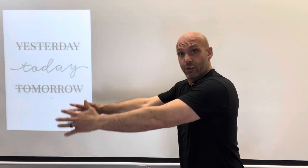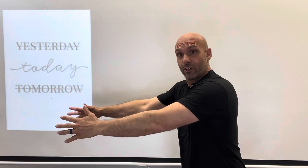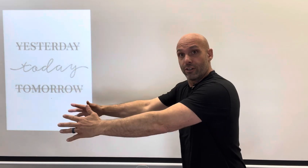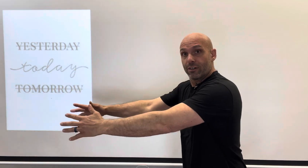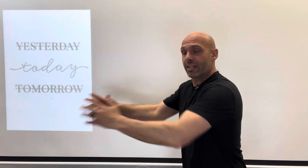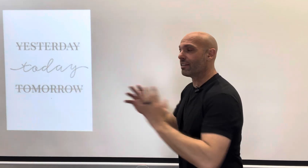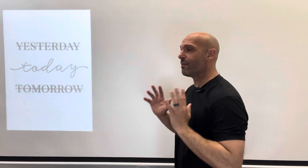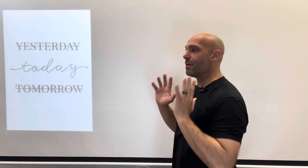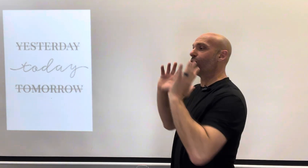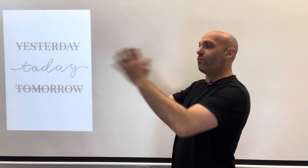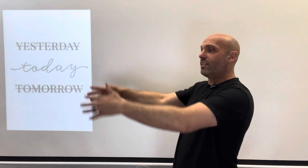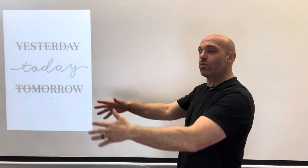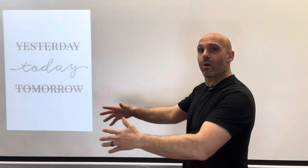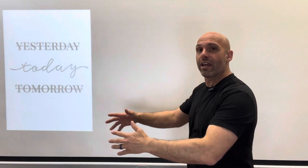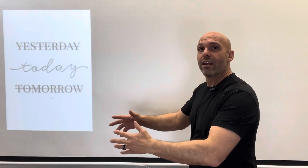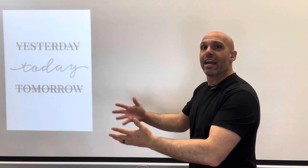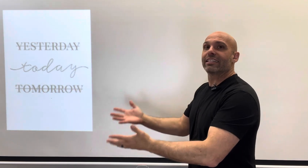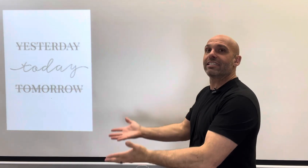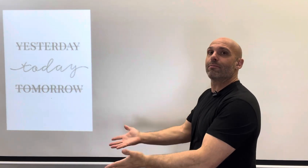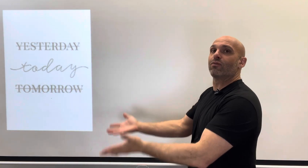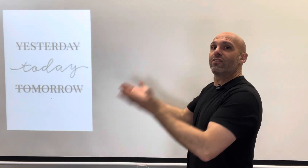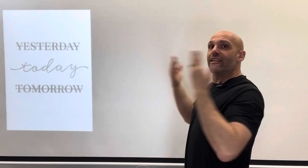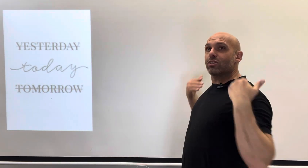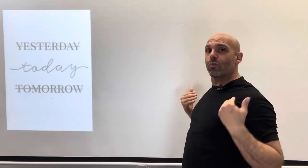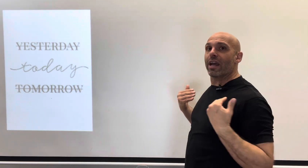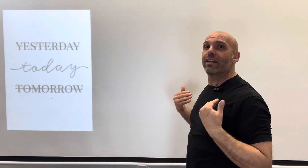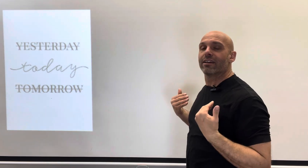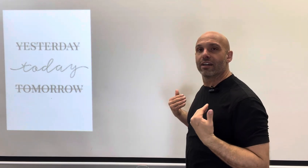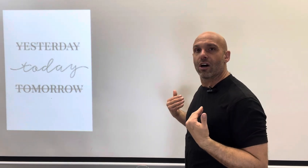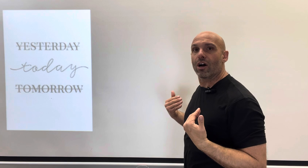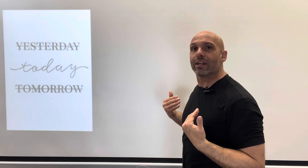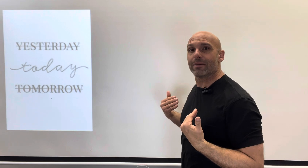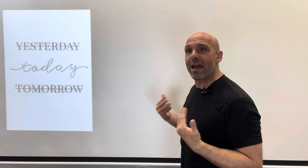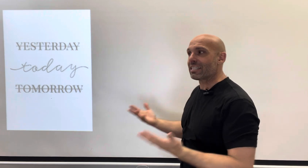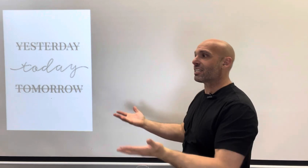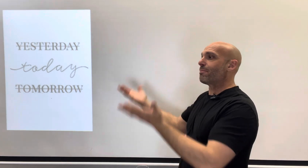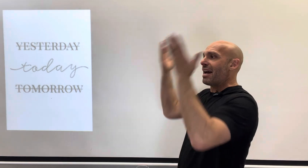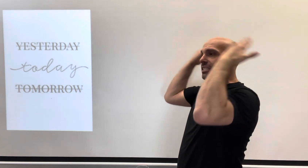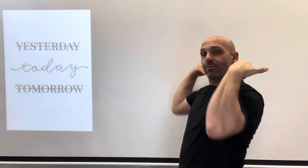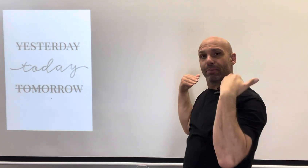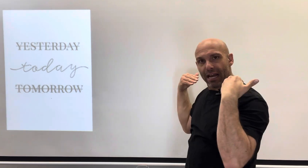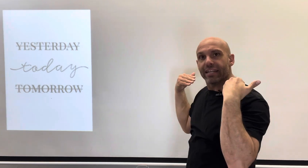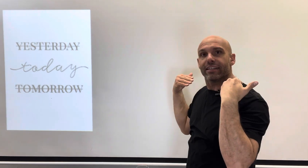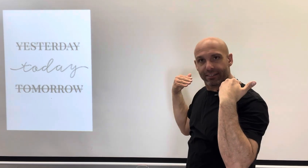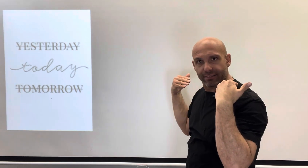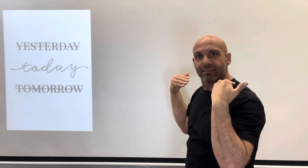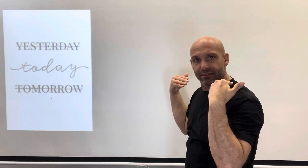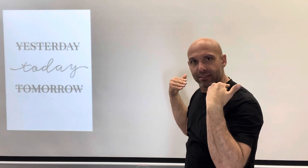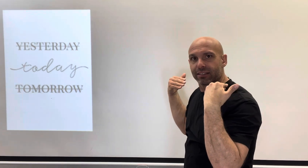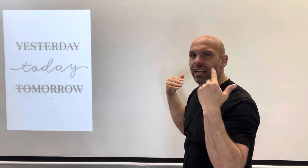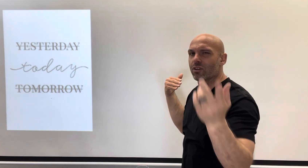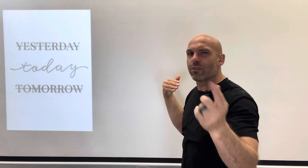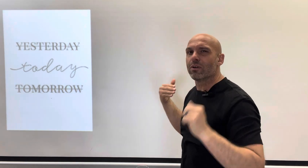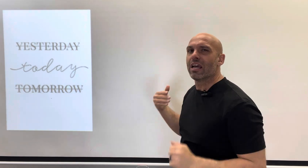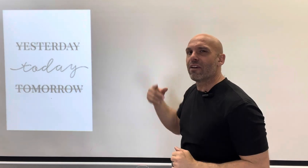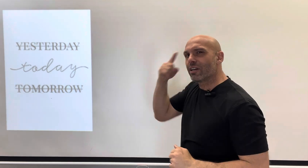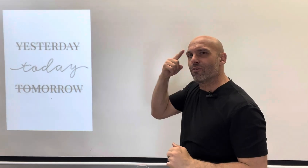future. Okay, they move this way. And signs that move this way are in the past because the past is behind us. Okay, so if you can remember